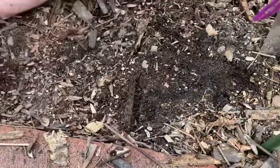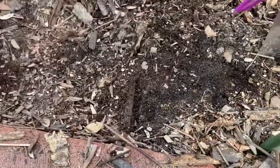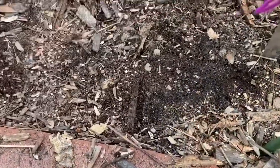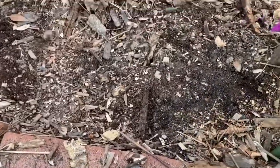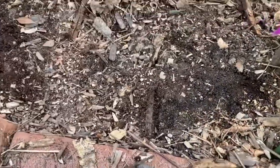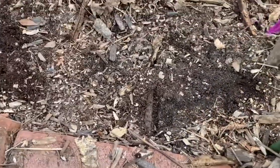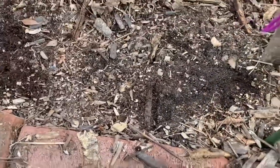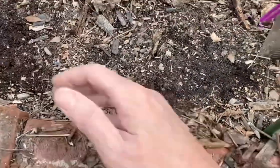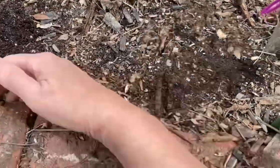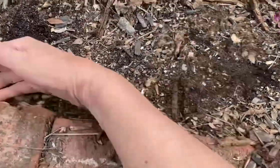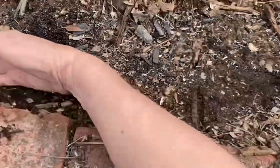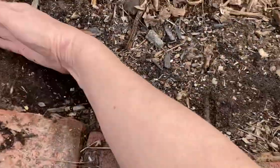back.